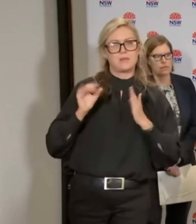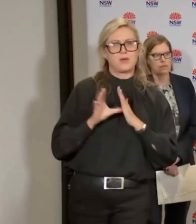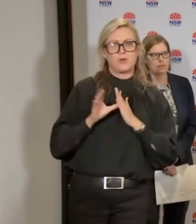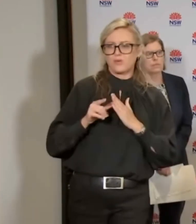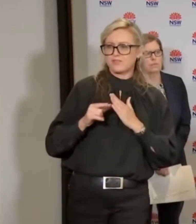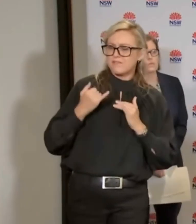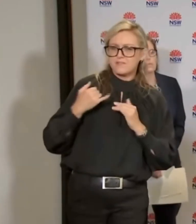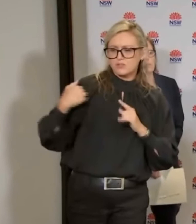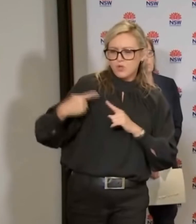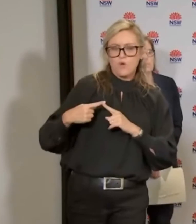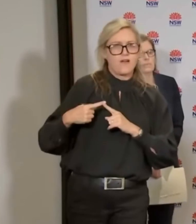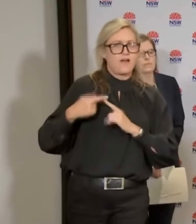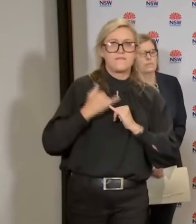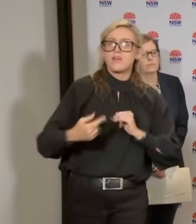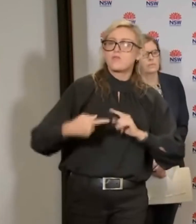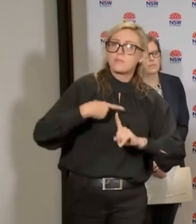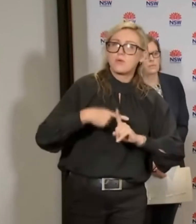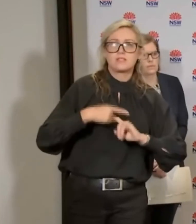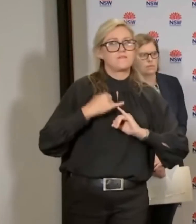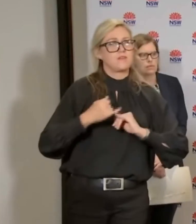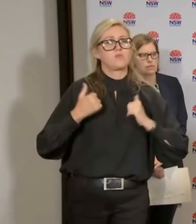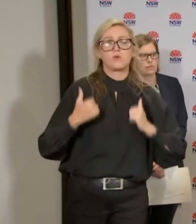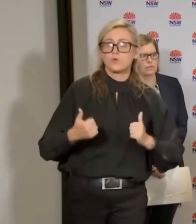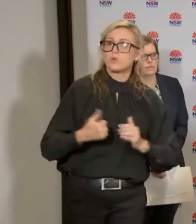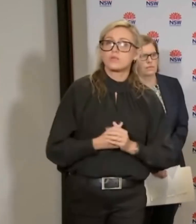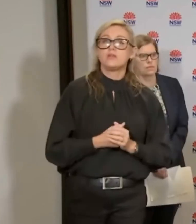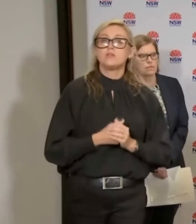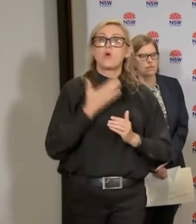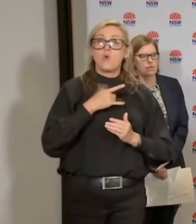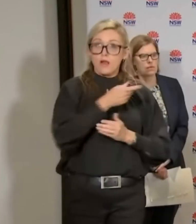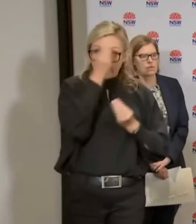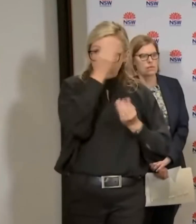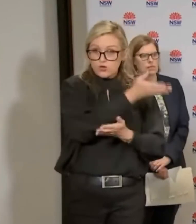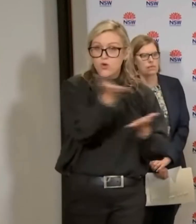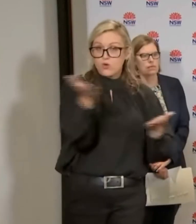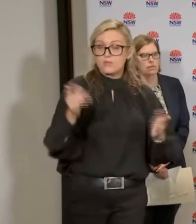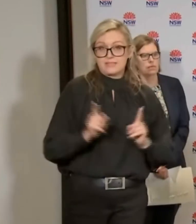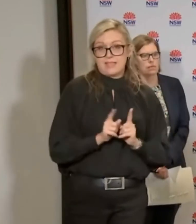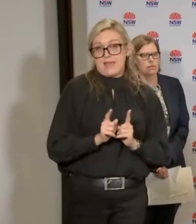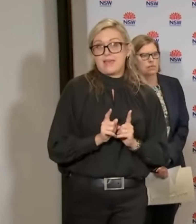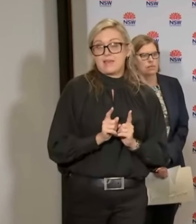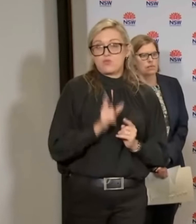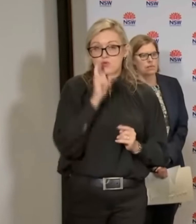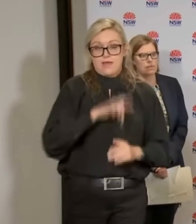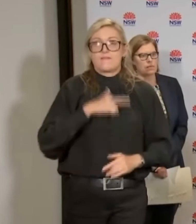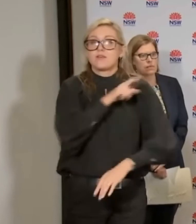everybody supporting health in relation to the vaccine done an exemplary job, but it augurs well for us in terms of